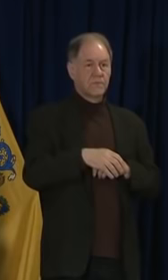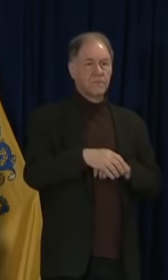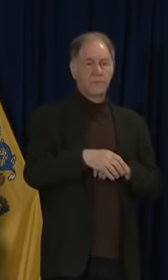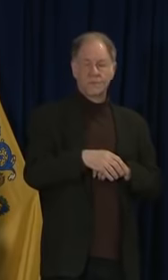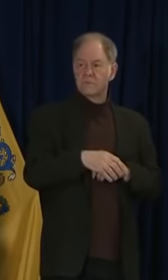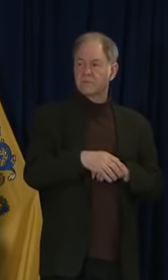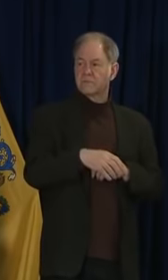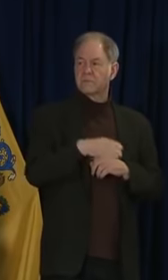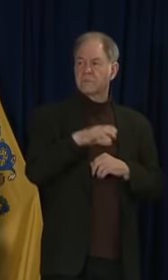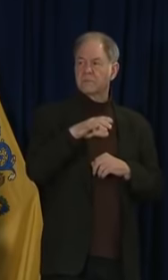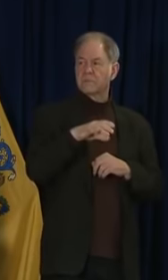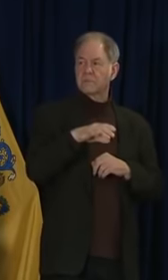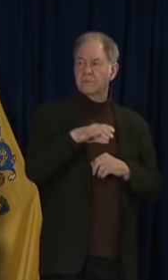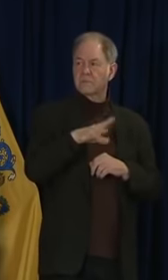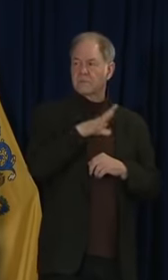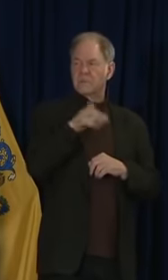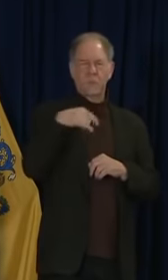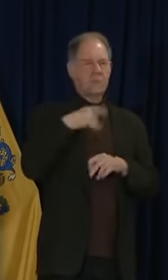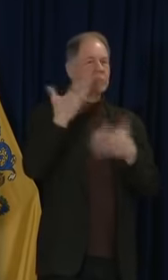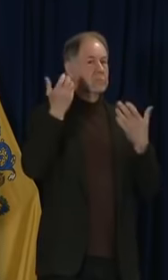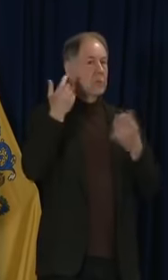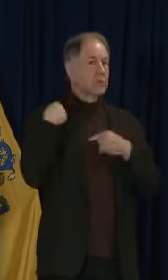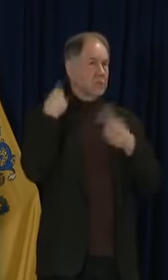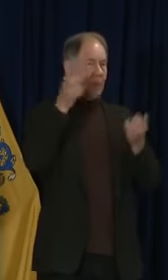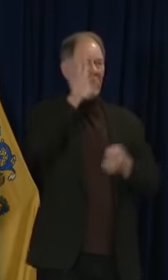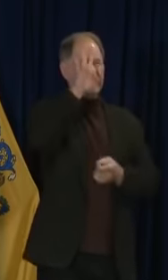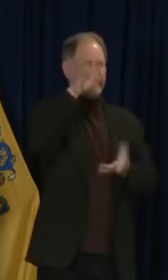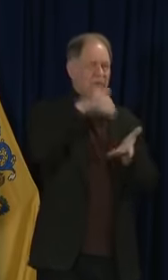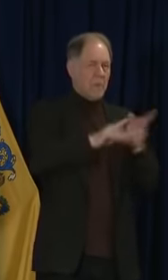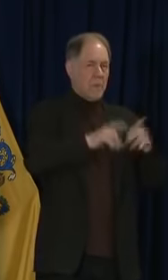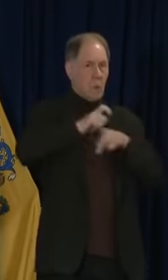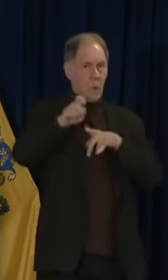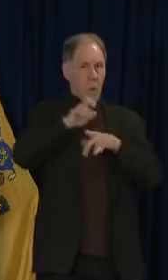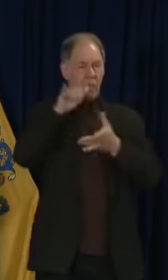1-800-222-1222, and 7,000 something calls have gone in there. And then